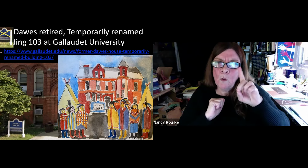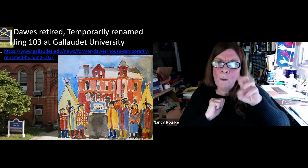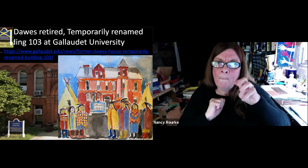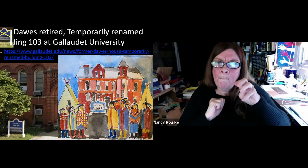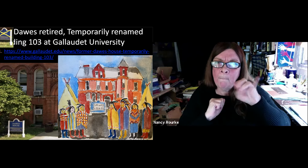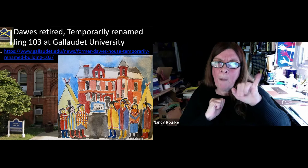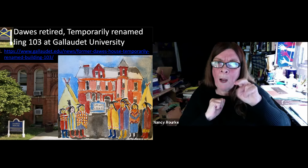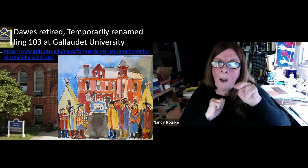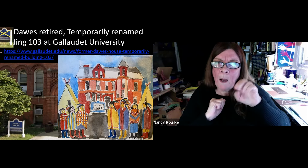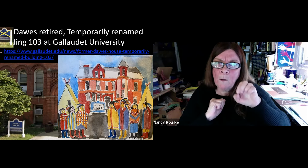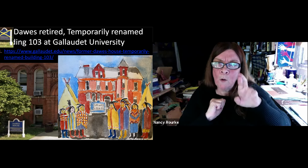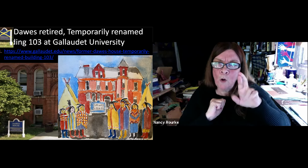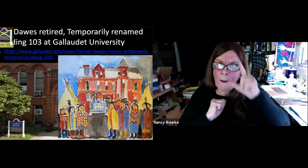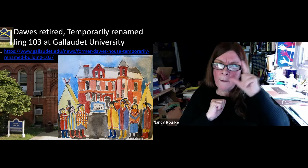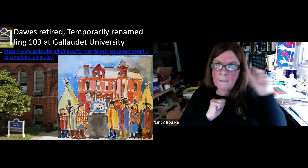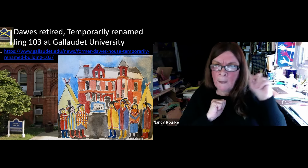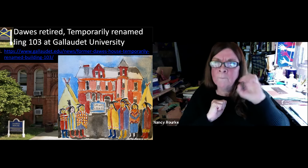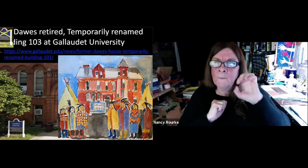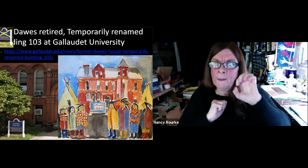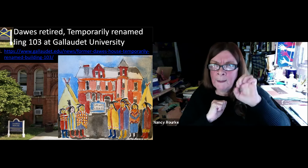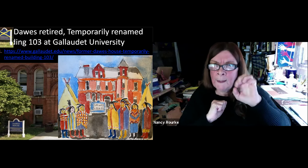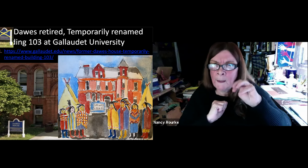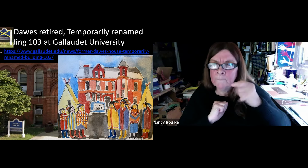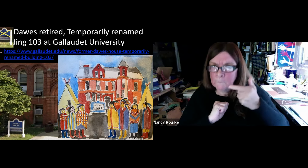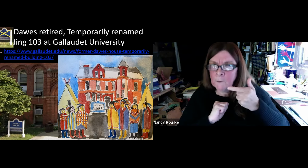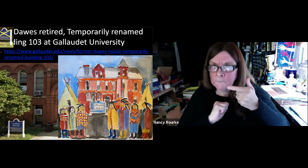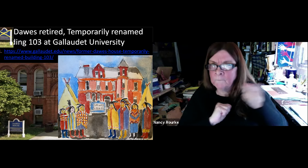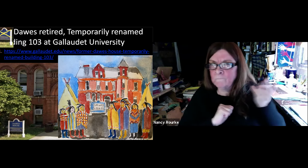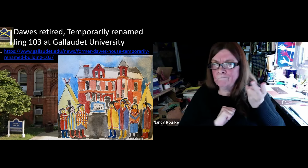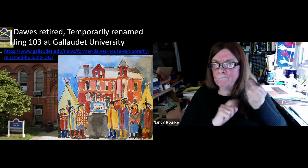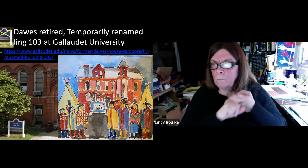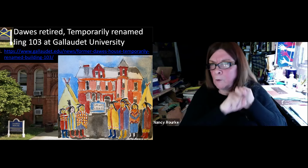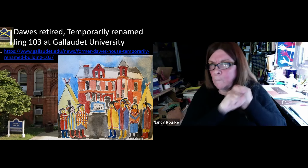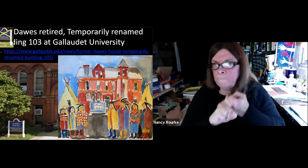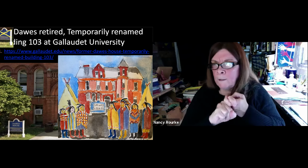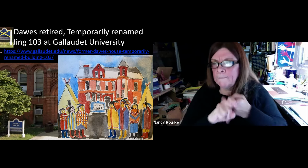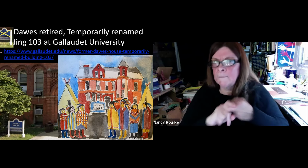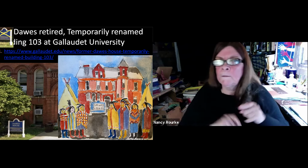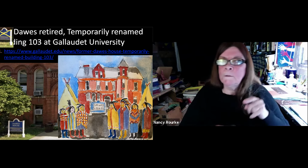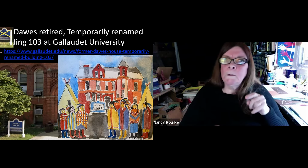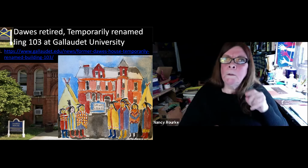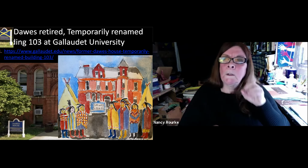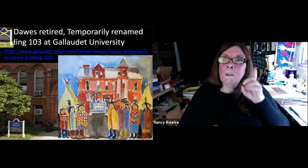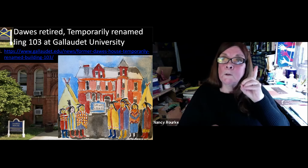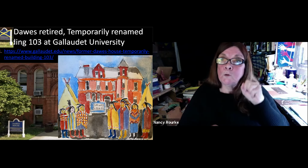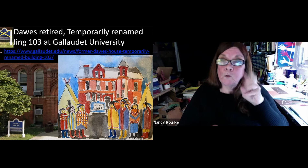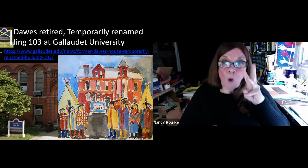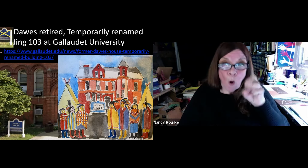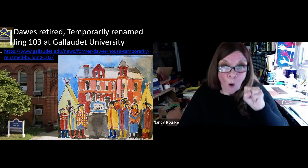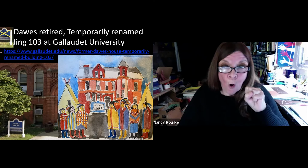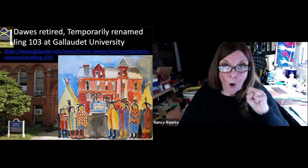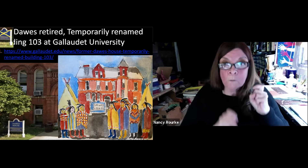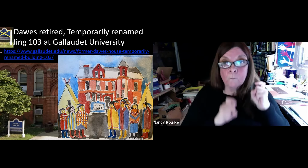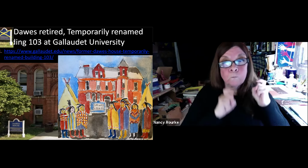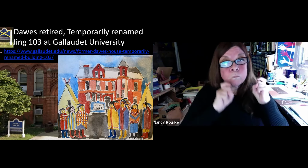Edward Minor. Gallaudet. They were really close friends.